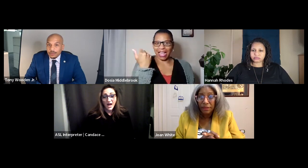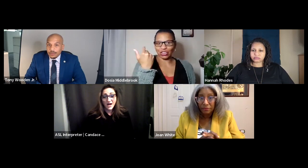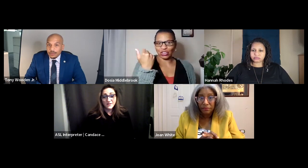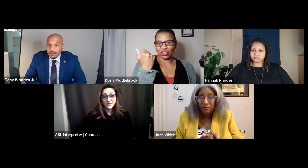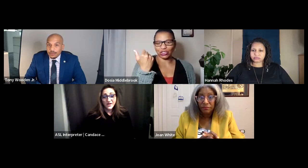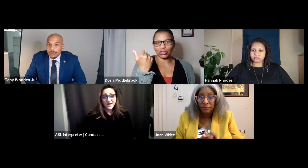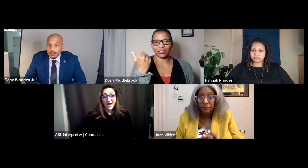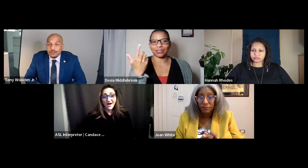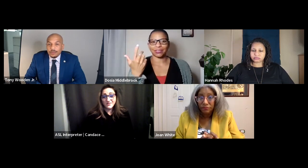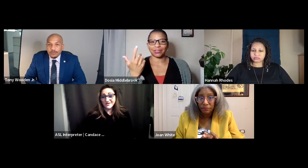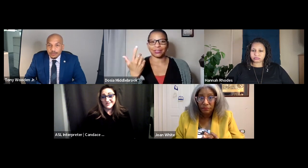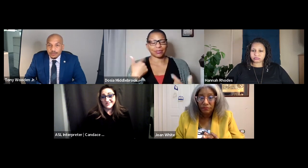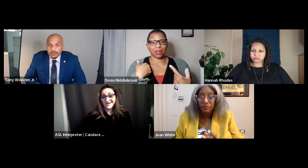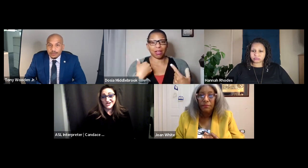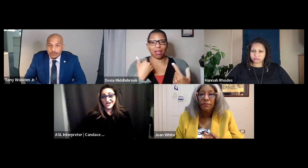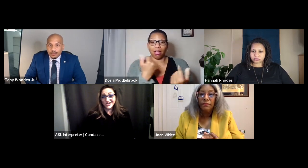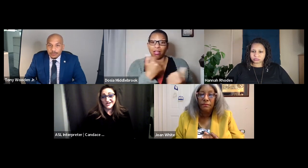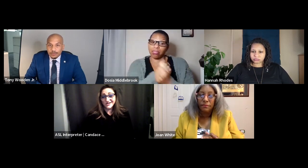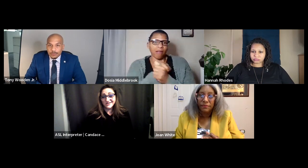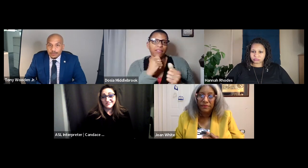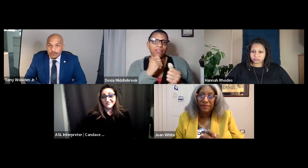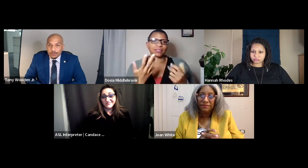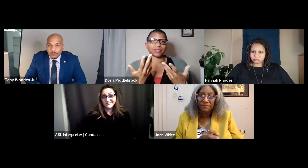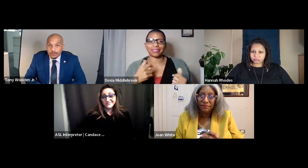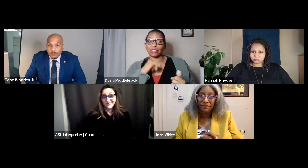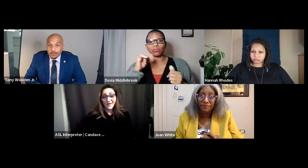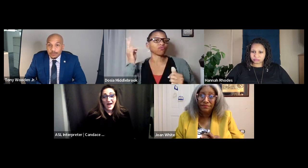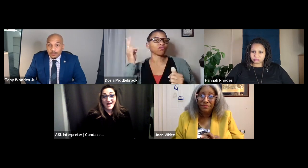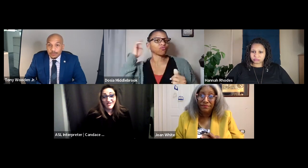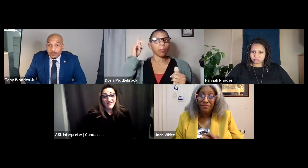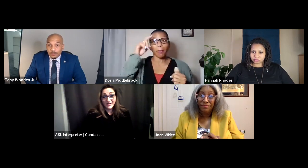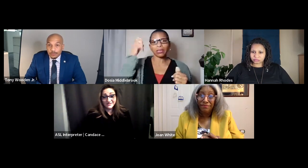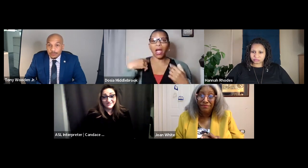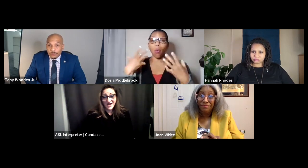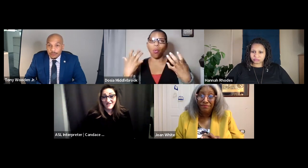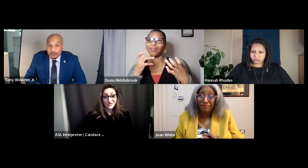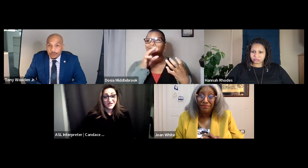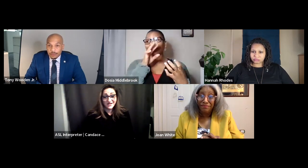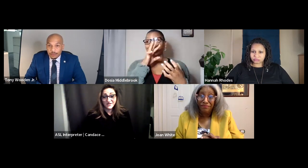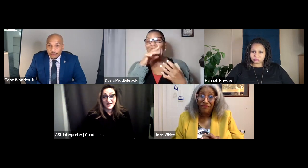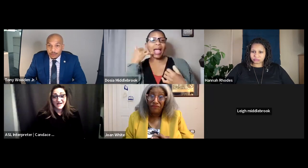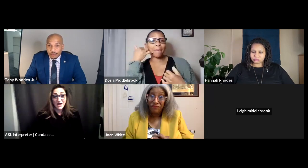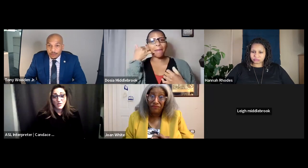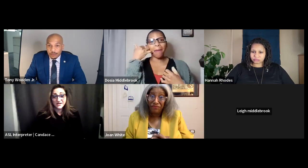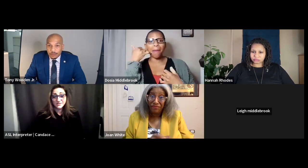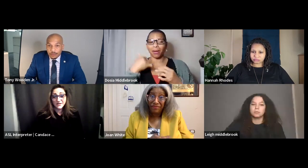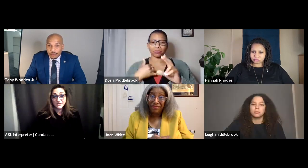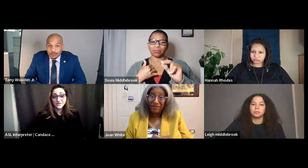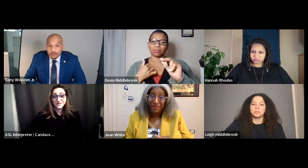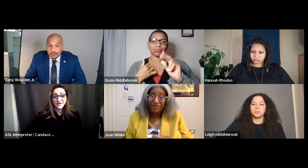last year, and I love it. I've put it in because I wanted to be able to speak